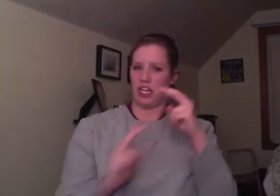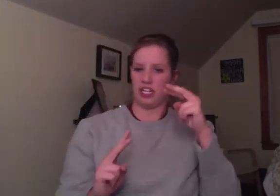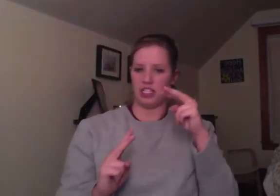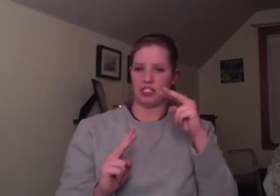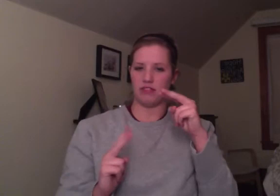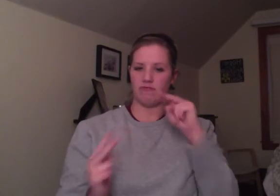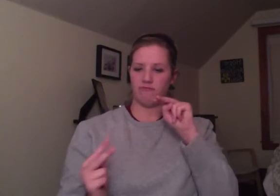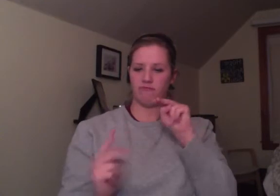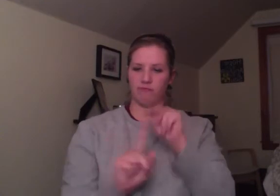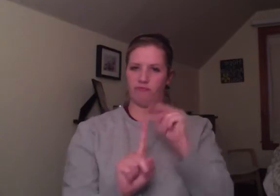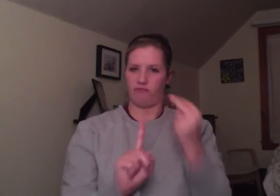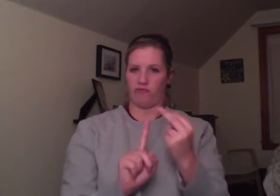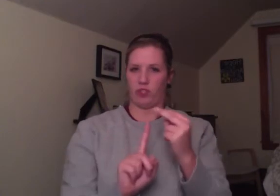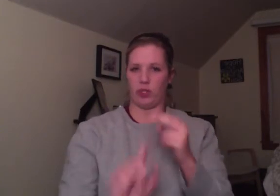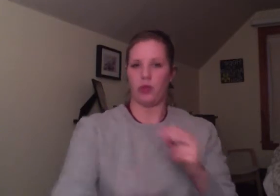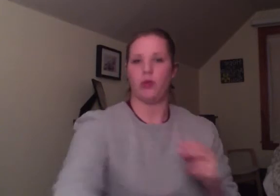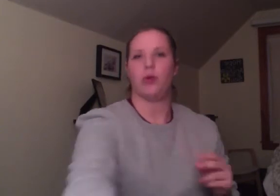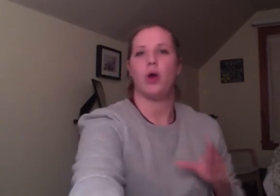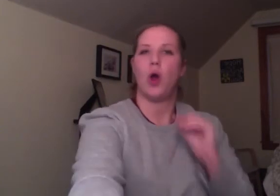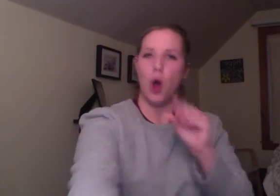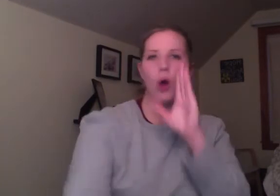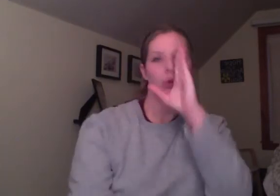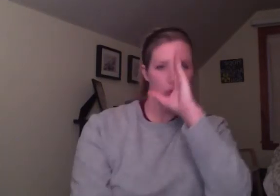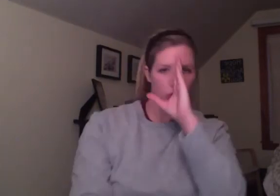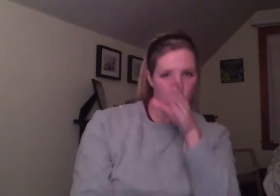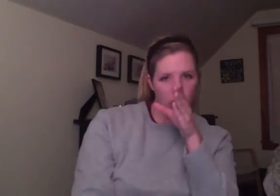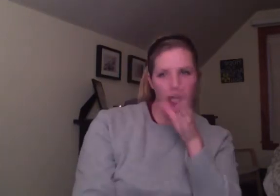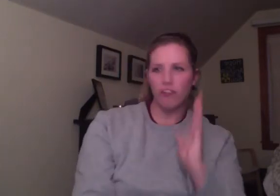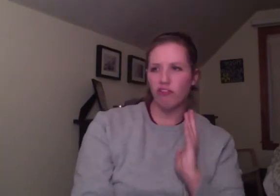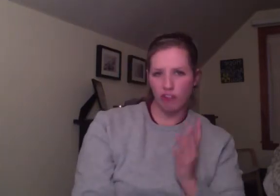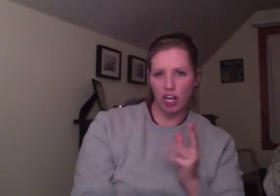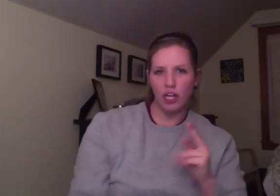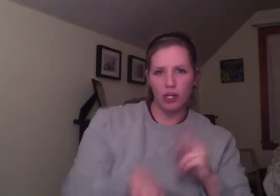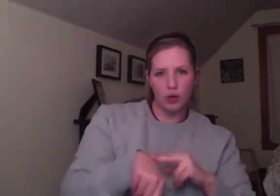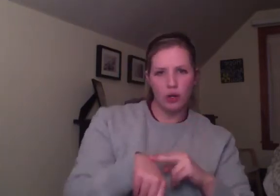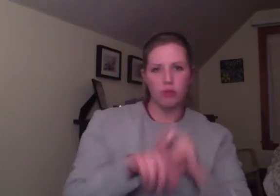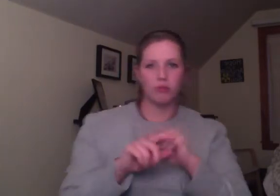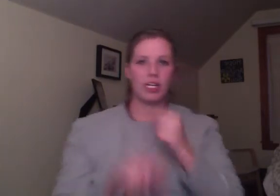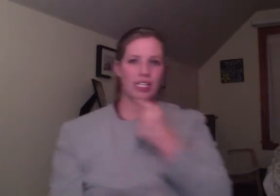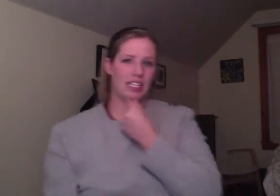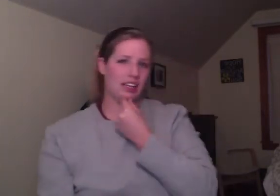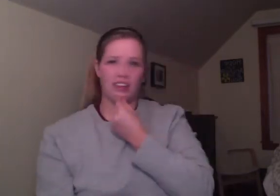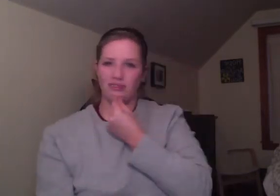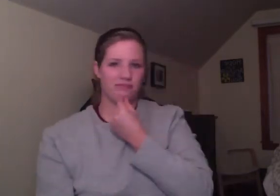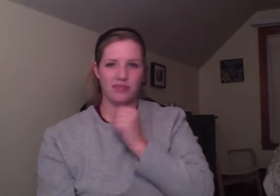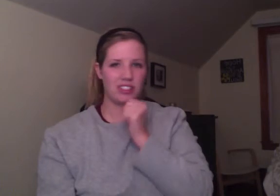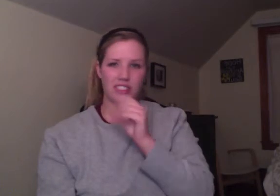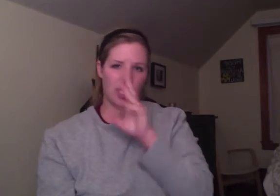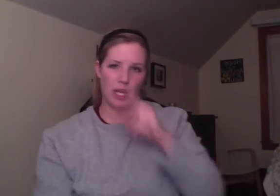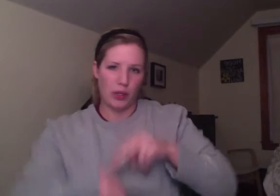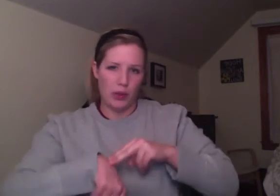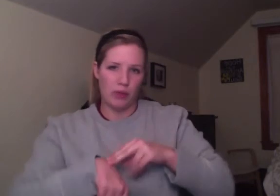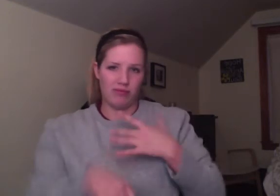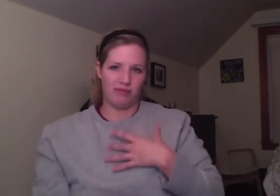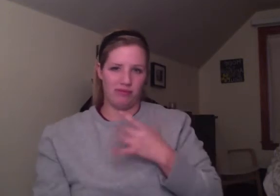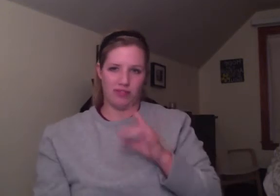being, oh, you're straight, okay, so that's fine, that's normal, but you're gay, so that's not normal, and I don't like that. You know? And to